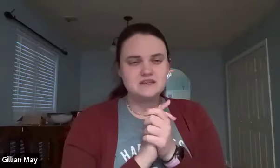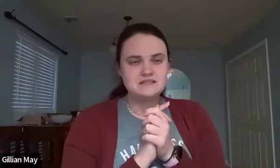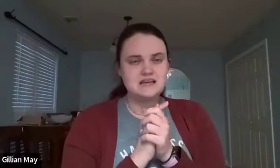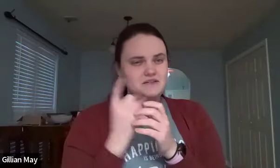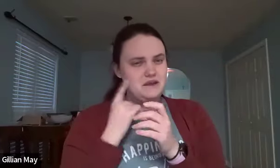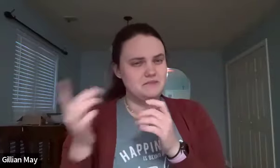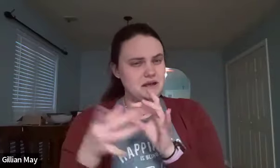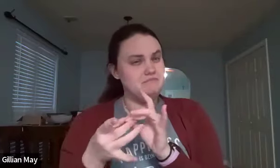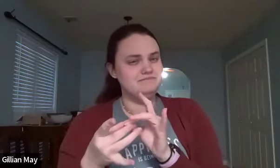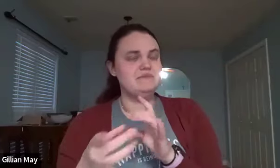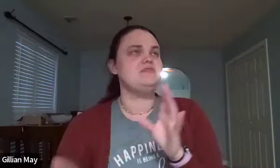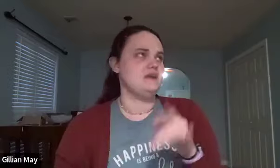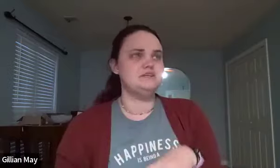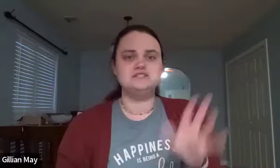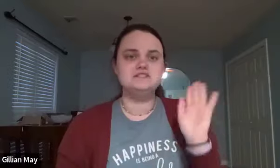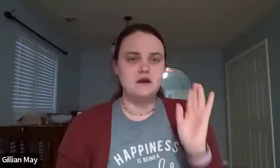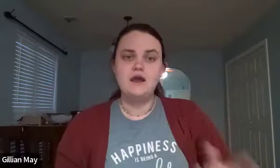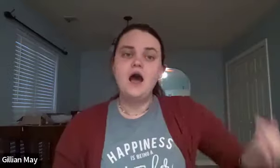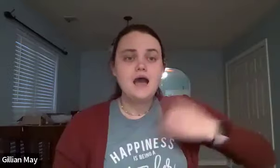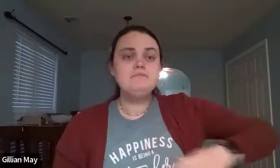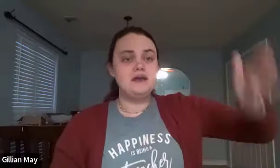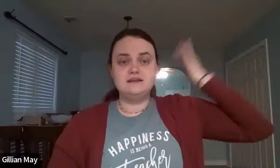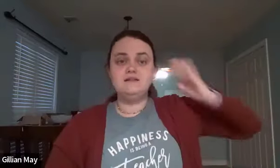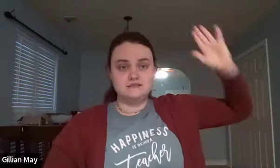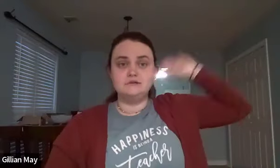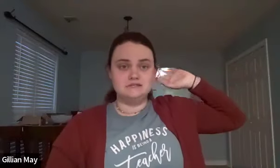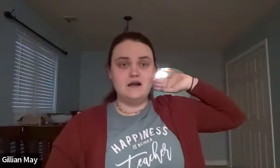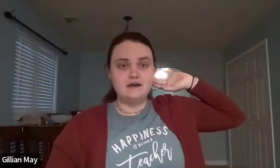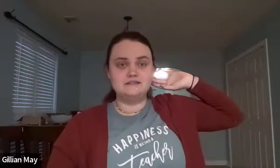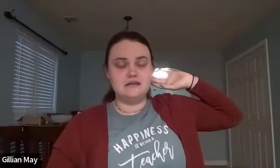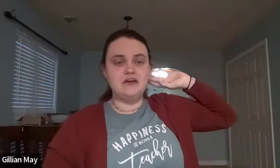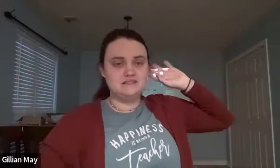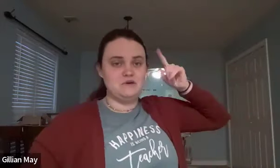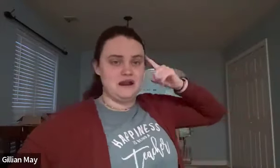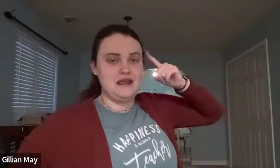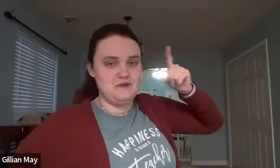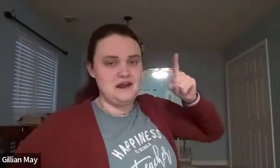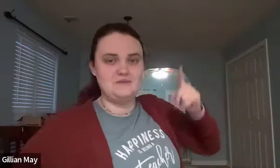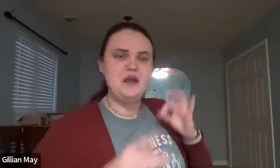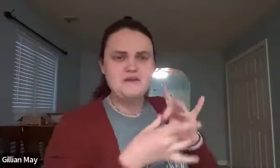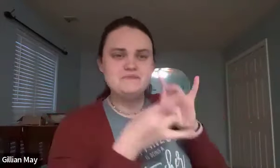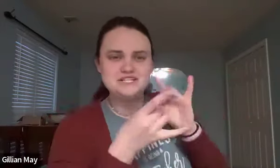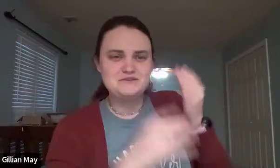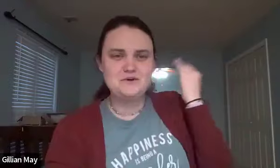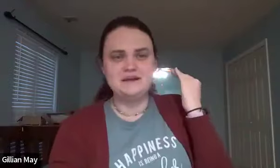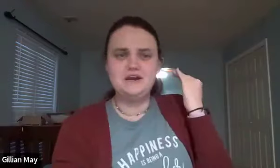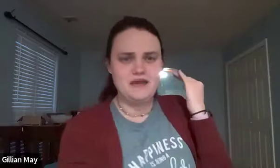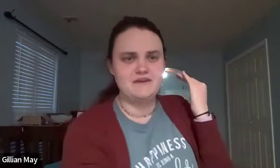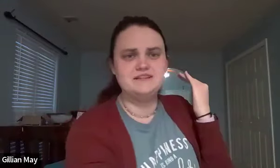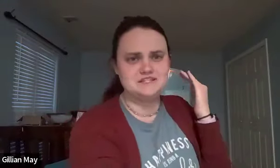things. And I think I mentioned, sorry, I'm back in last week's class. Like that's where I am right now. I'm like, oh, I've mentioned before. I'm like, no, I haven't. This is y'all's